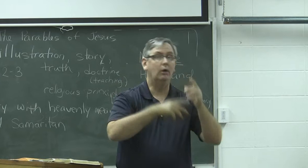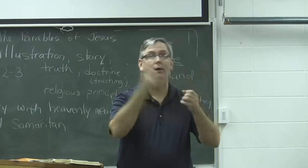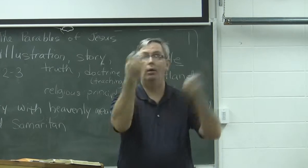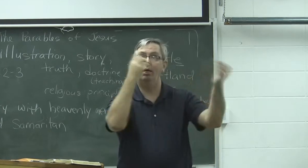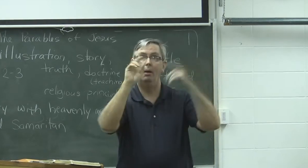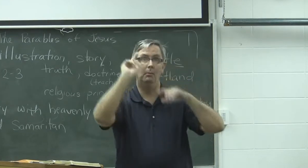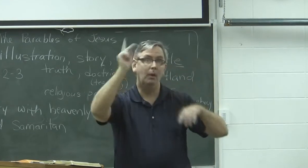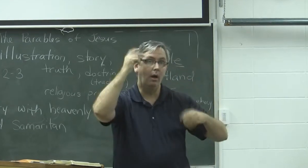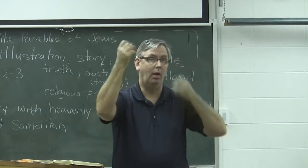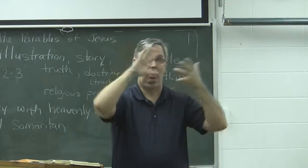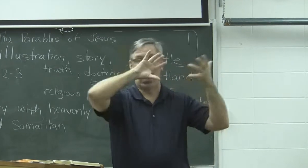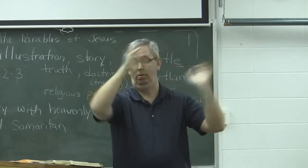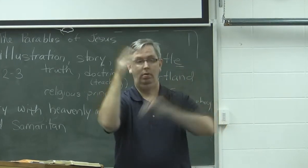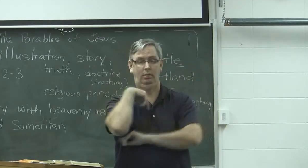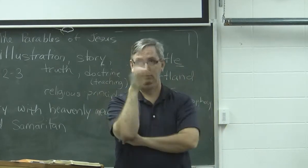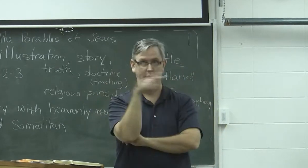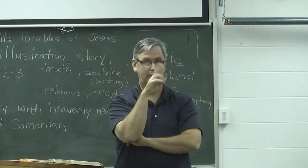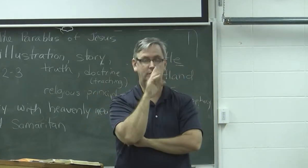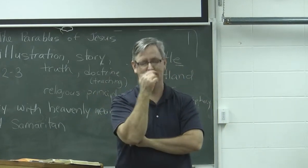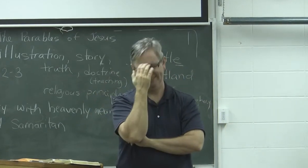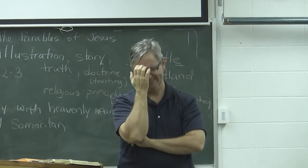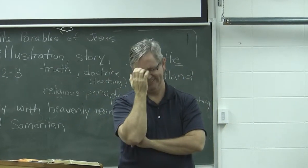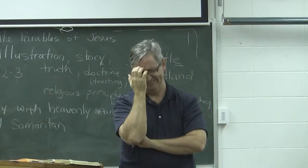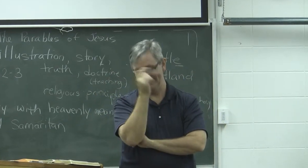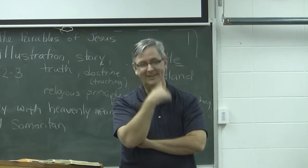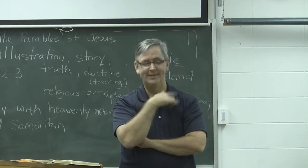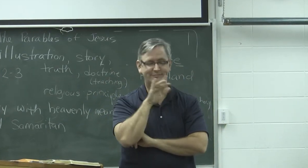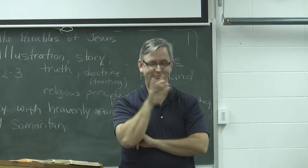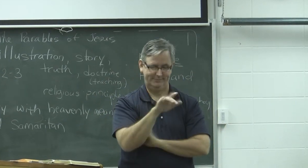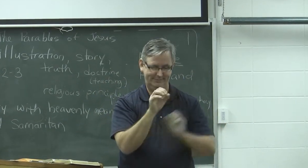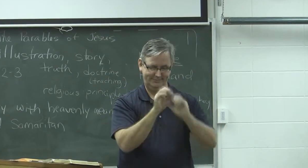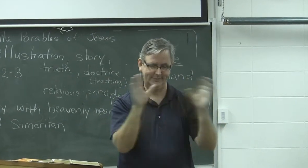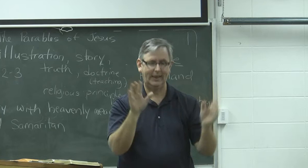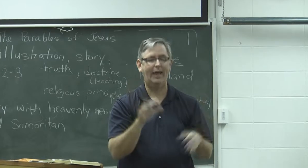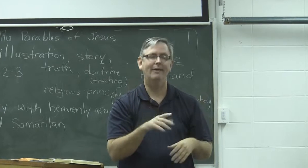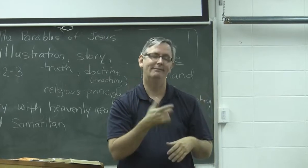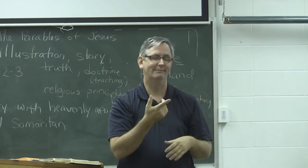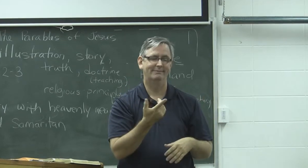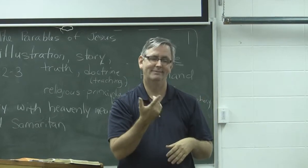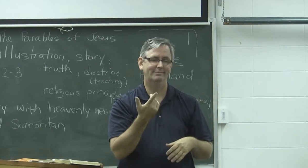In the world, there's different views of politics. We don't know what we're talking about, so